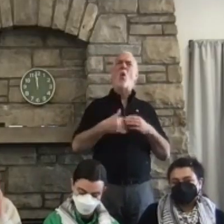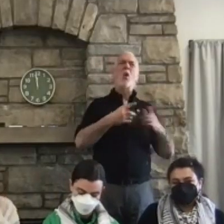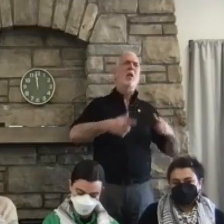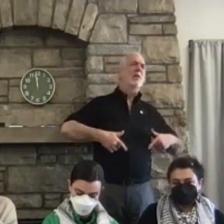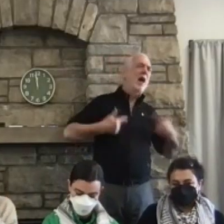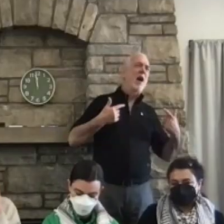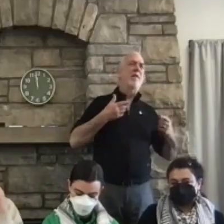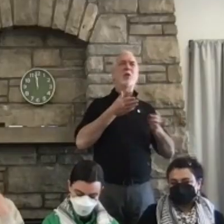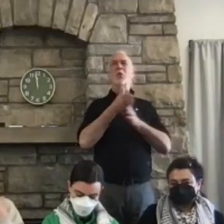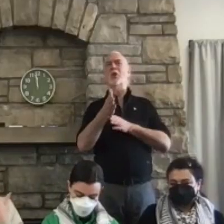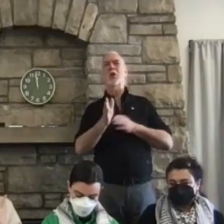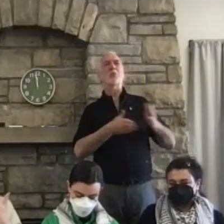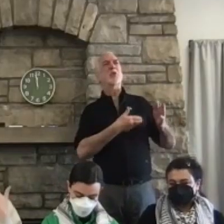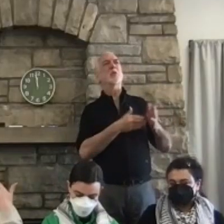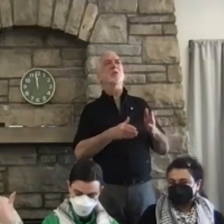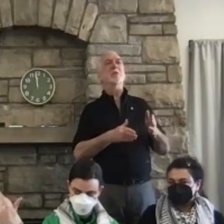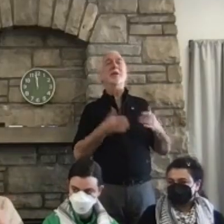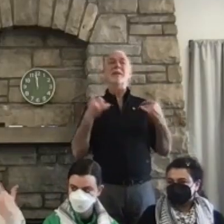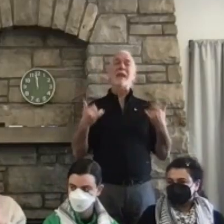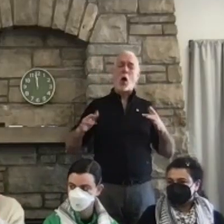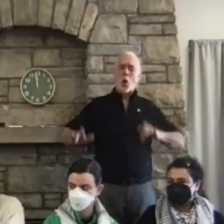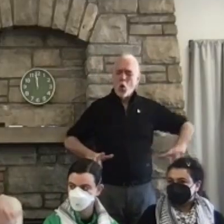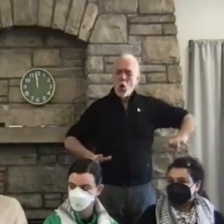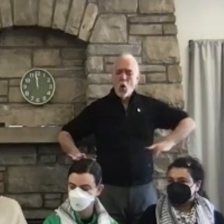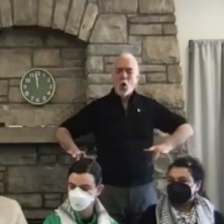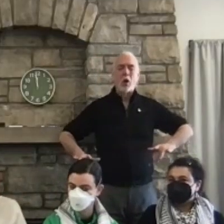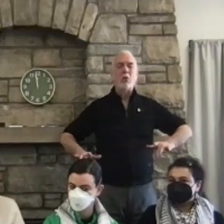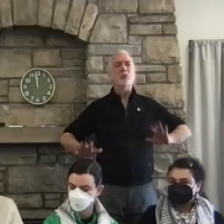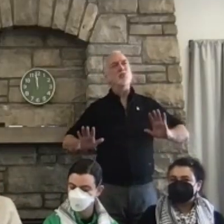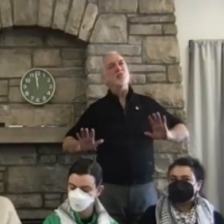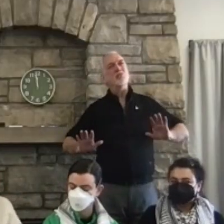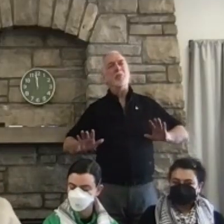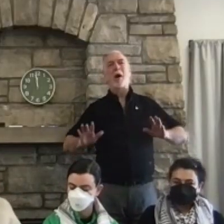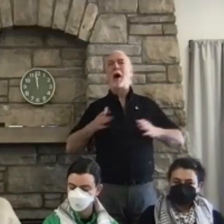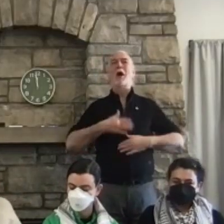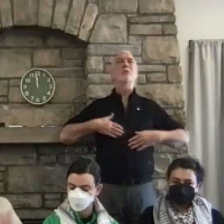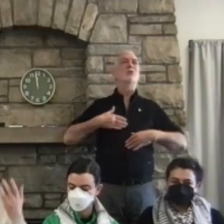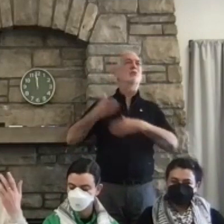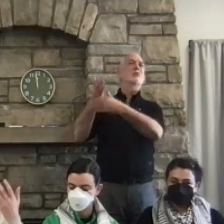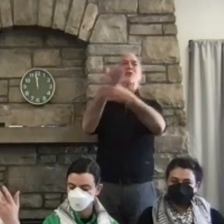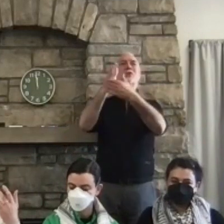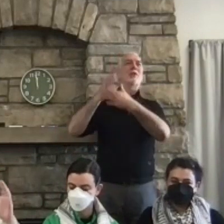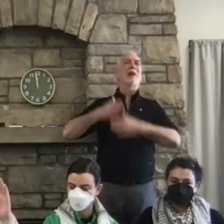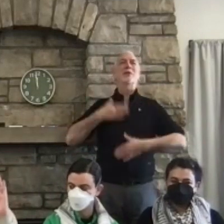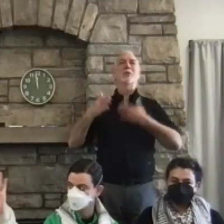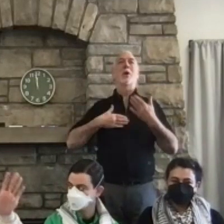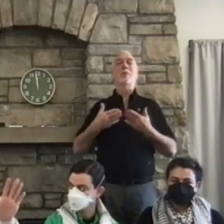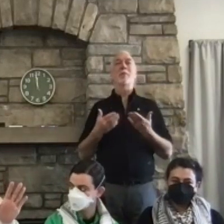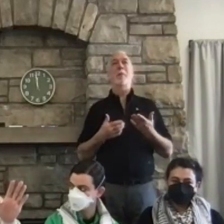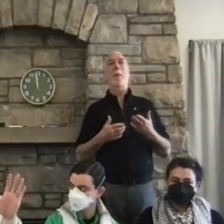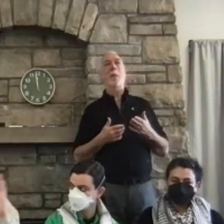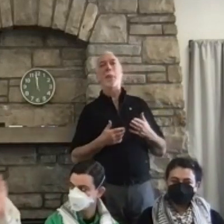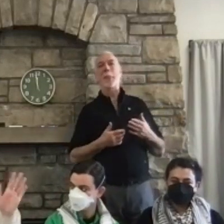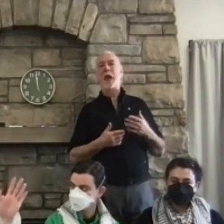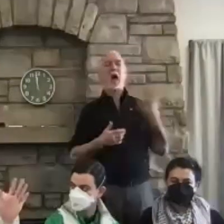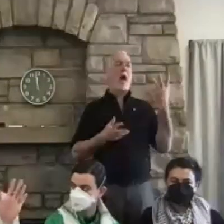And these days I make DJ mixes kind of just for the community to share joy. I don't know, it's the same name as my social. I don't want to give